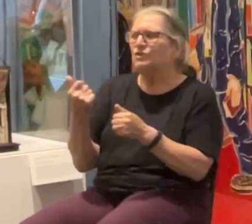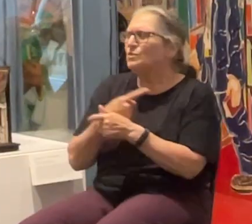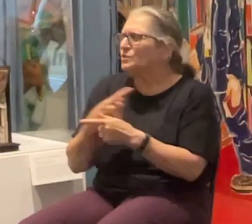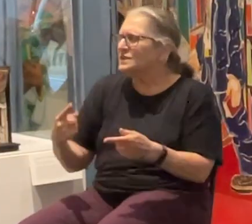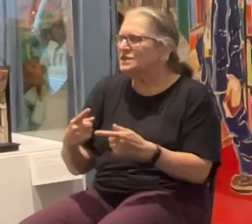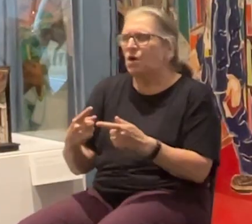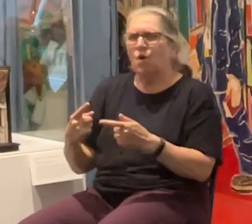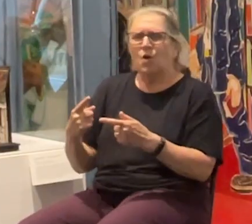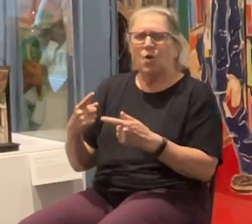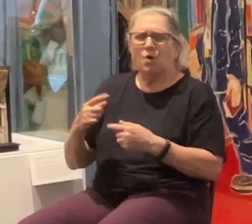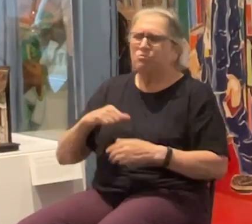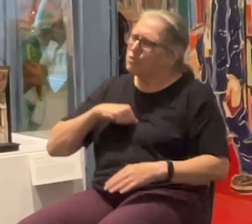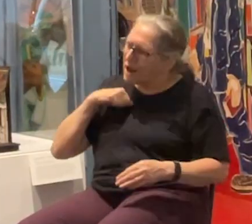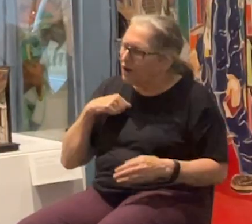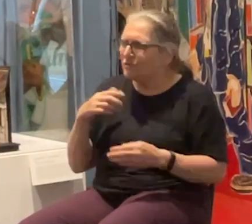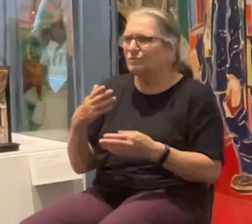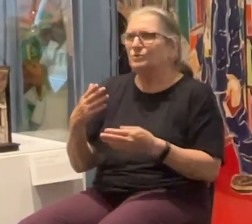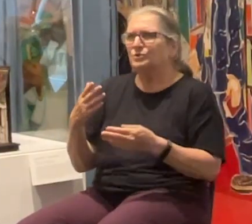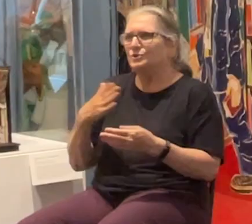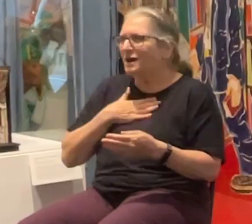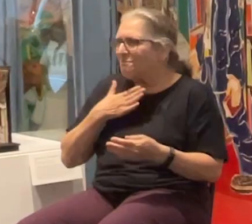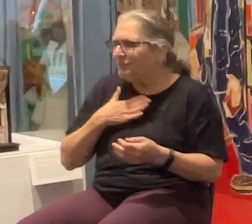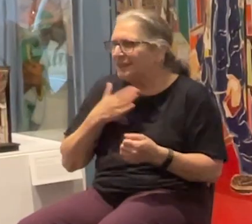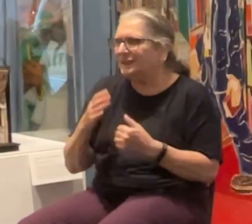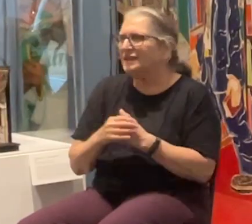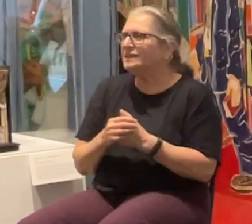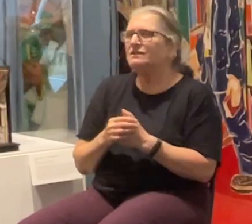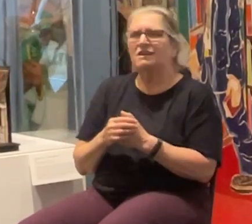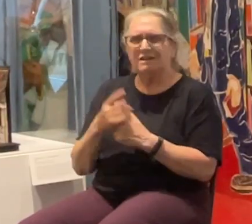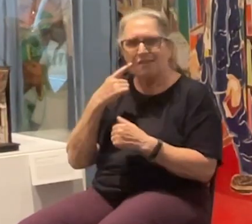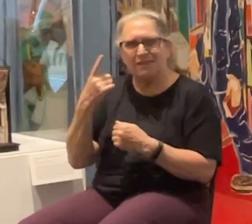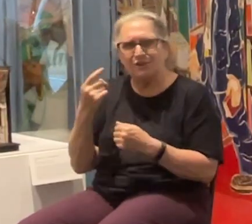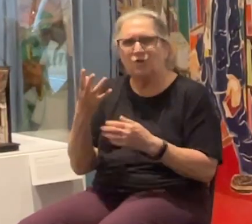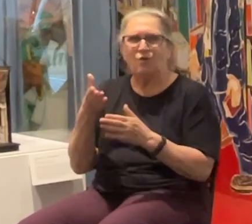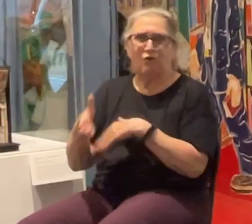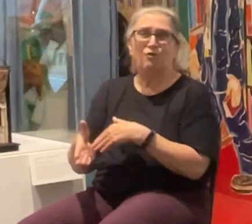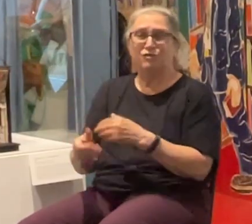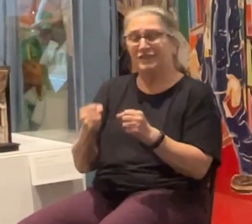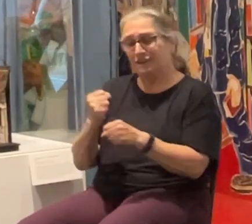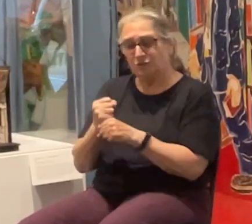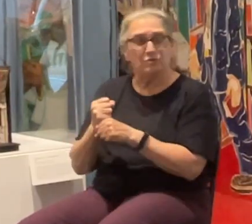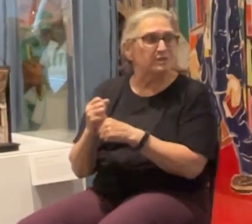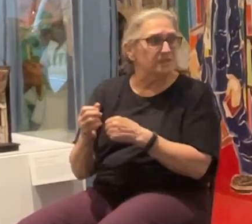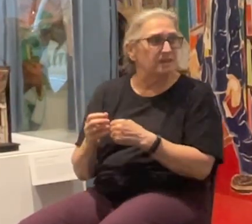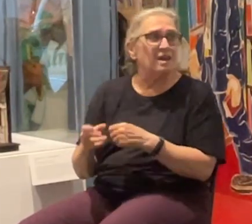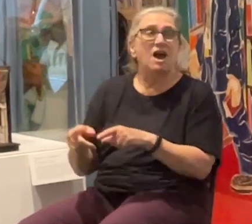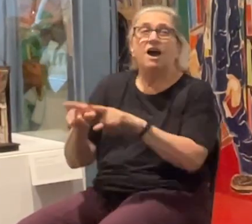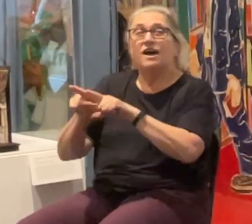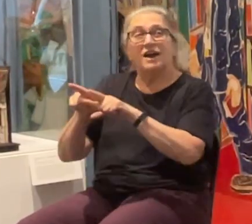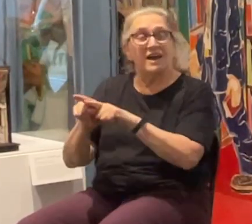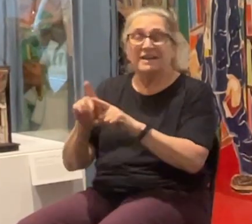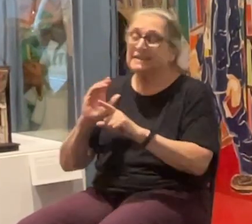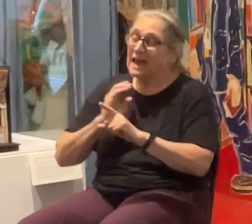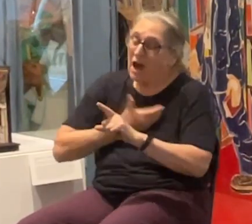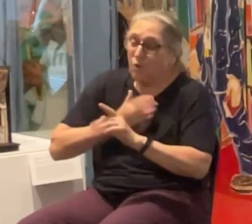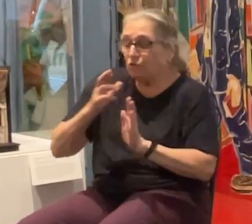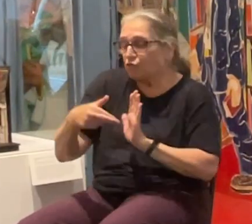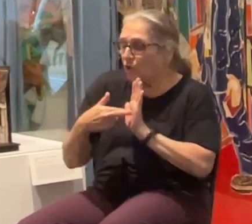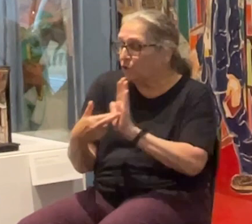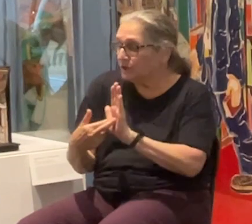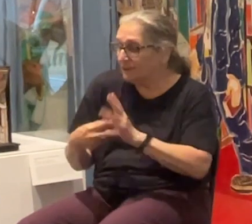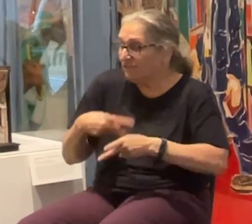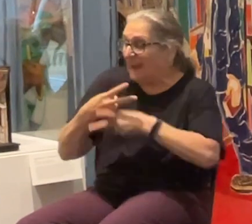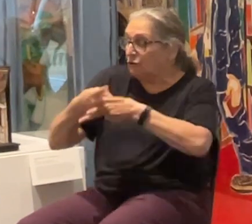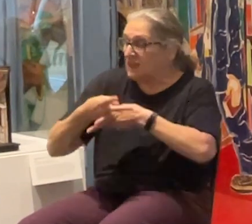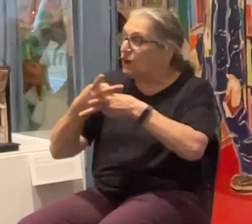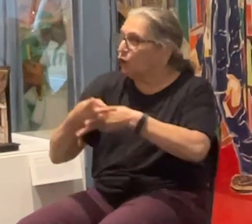happy to have it here. But then I think over the years, you know, as our role as its caretaker settled in, and